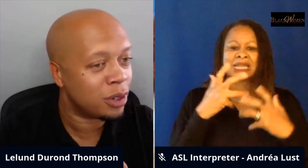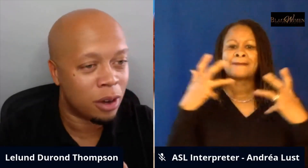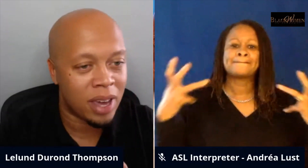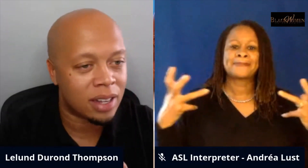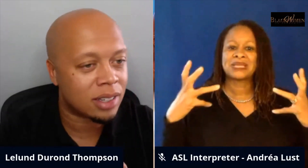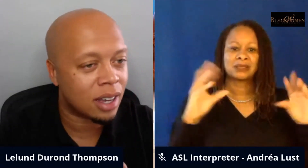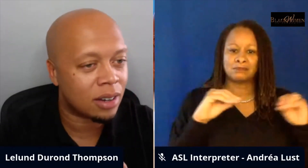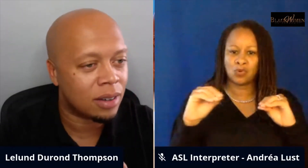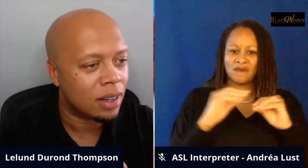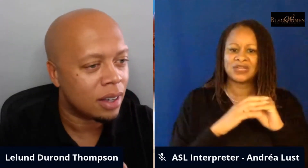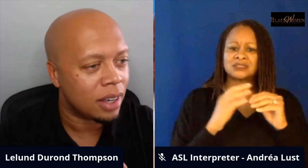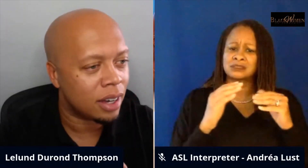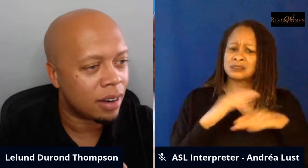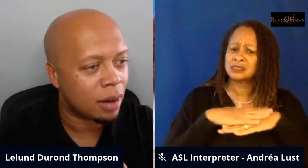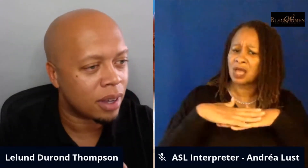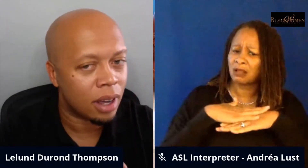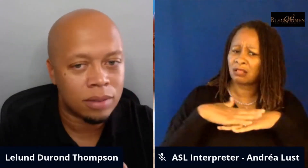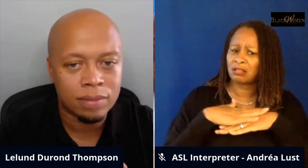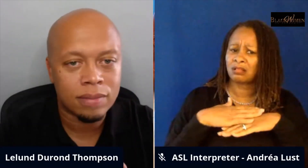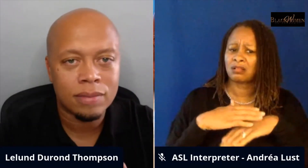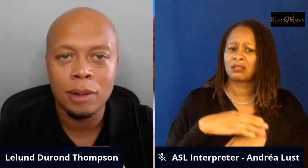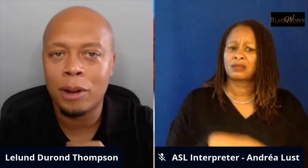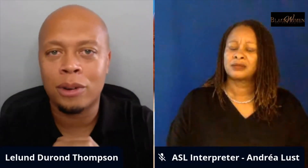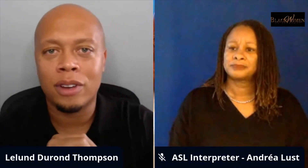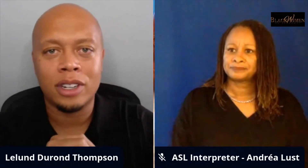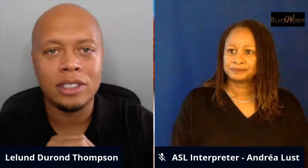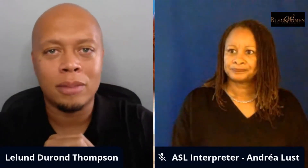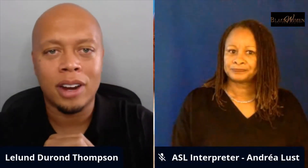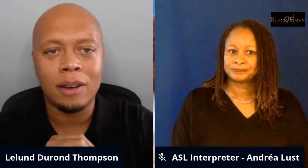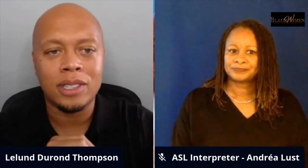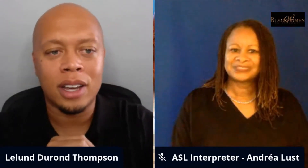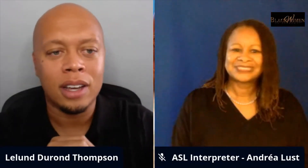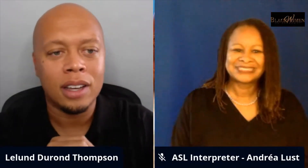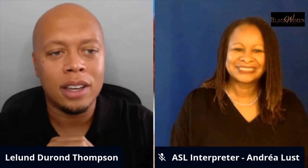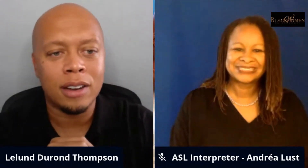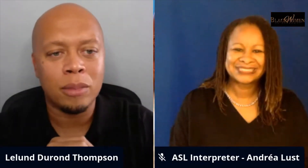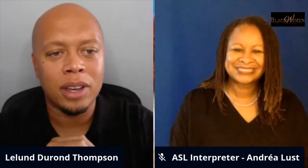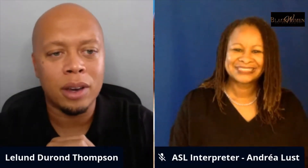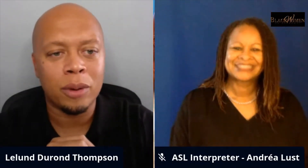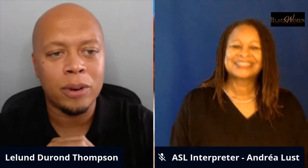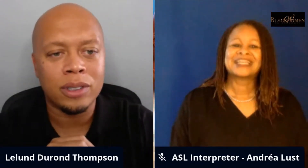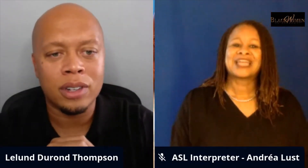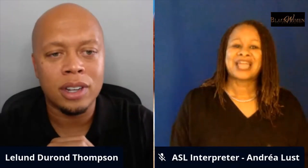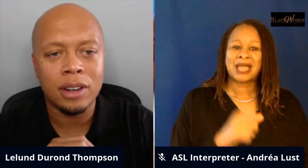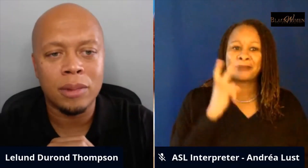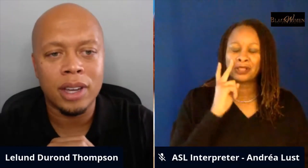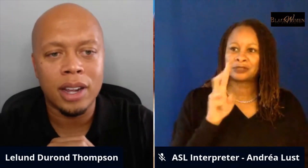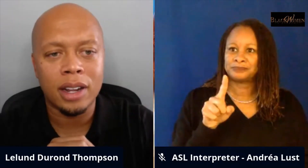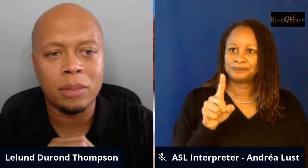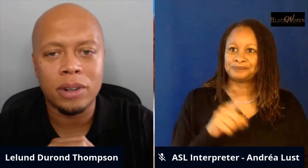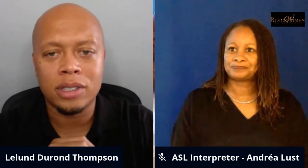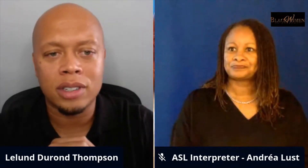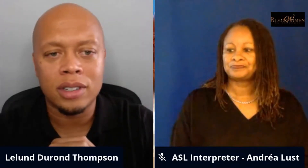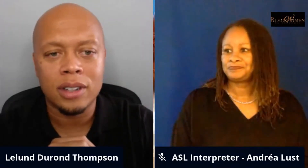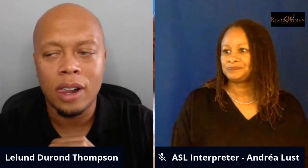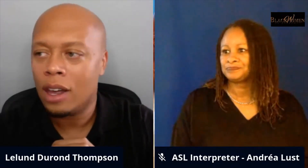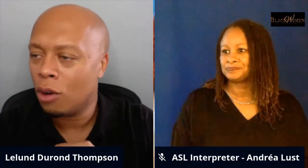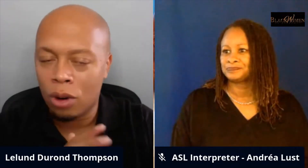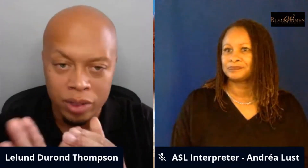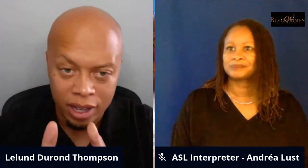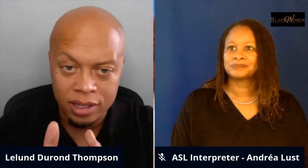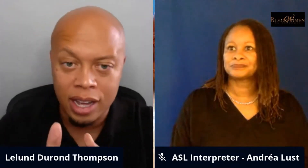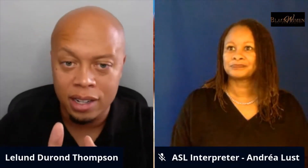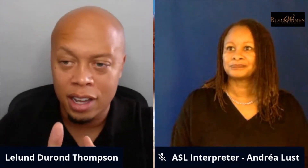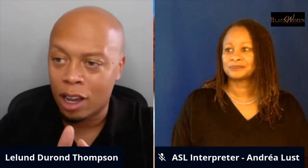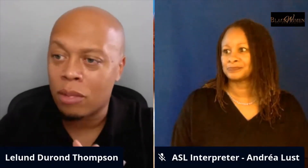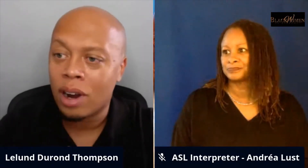move, make it subtle. Here I'm looking at, I'm not doing a very good job there. I would say here I'm looking at one person and here I'm looking at another person. Or